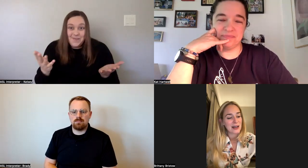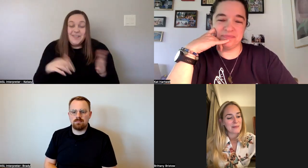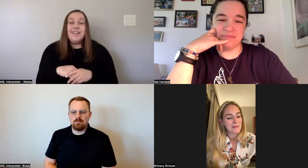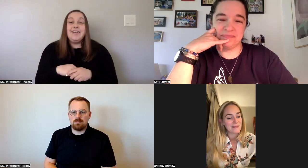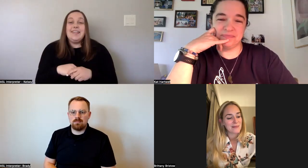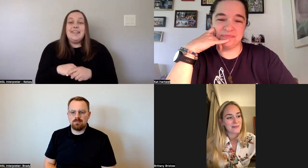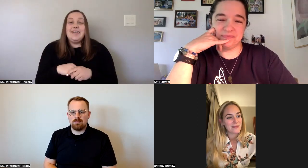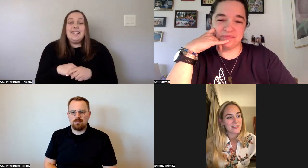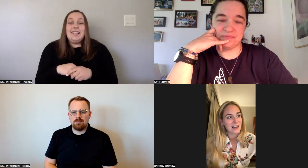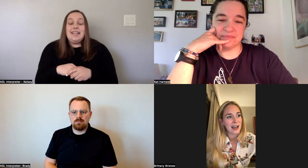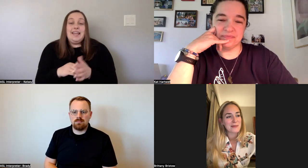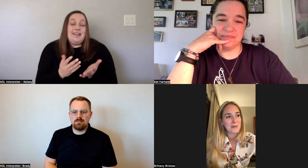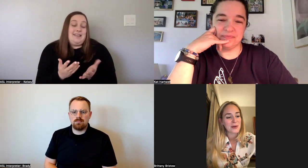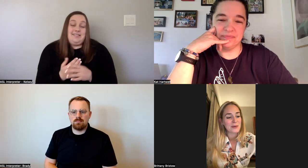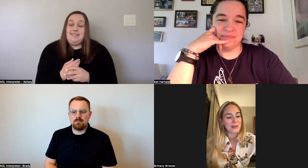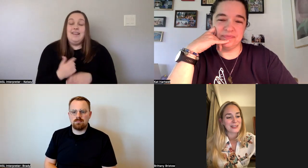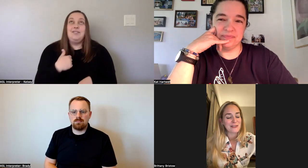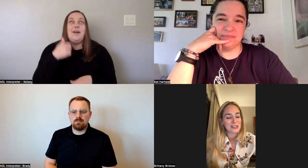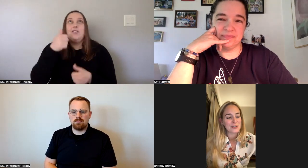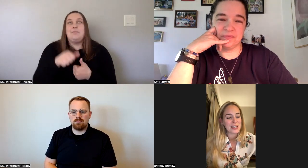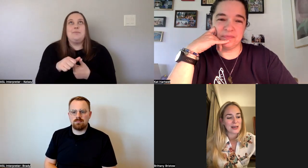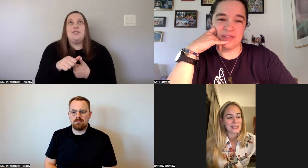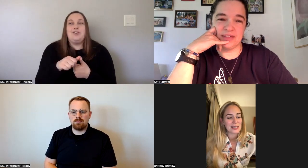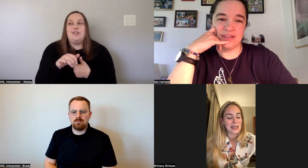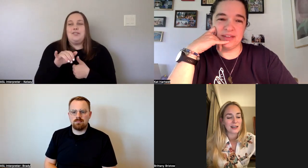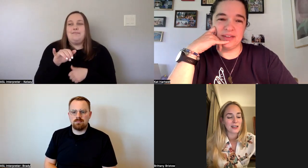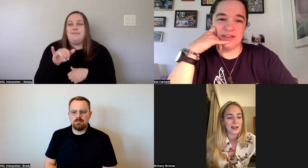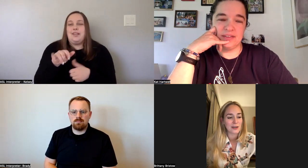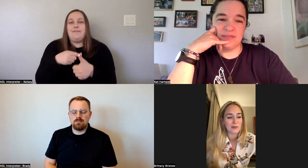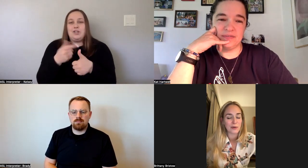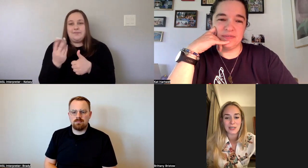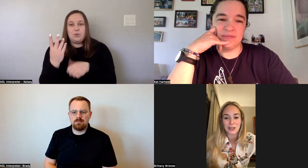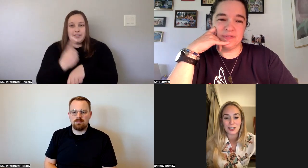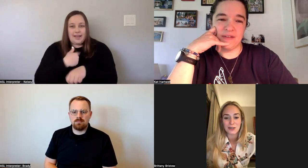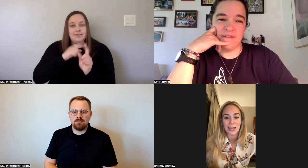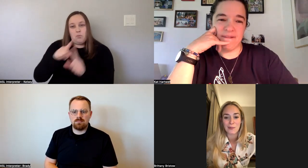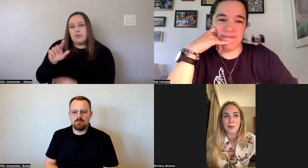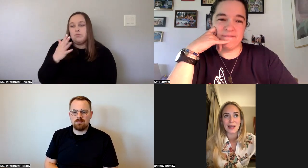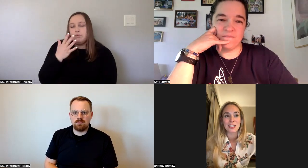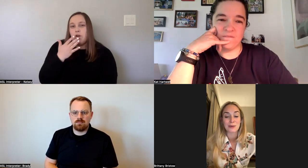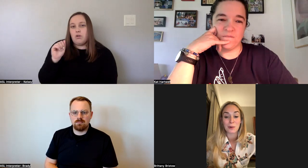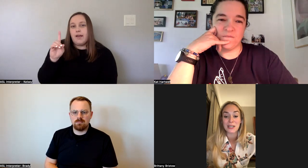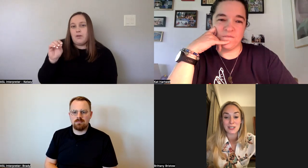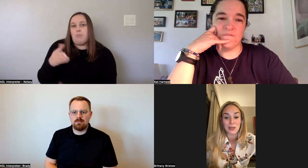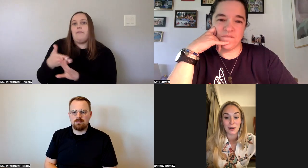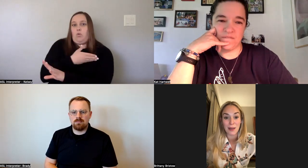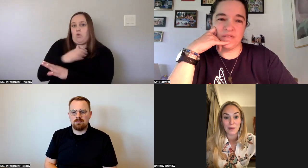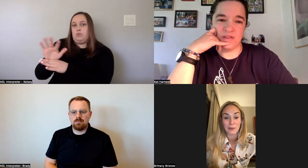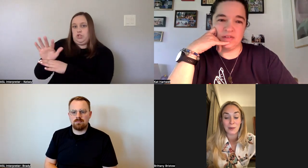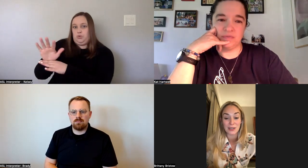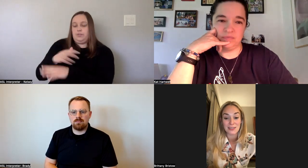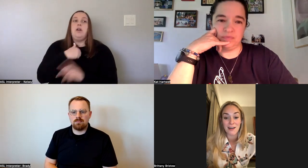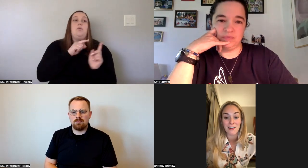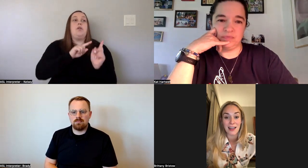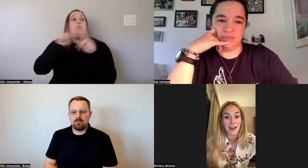And I remember like the first few days I was in Colorado before we started shooting, we went to the recording studio and